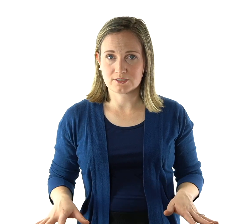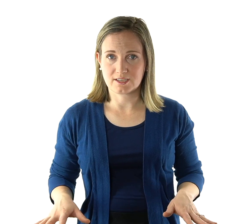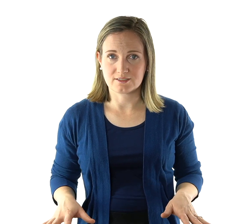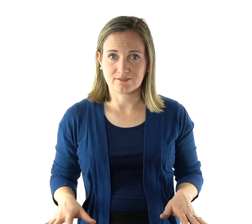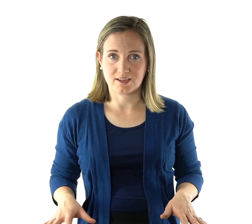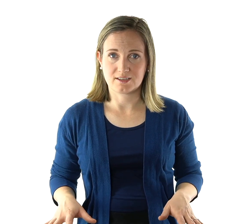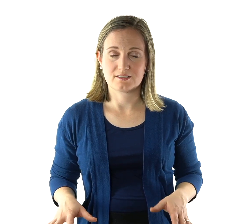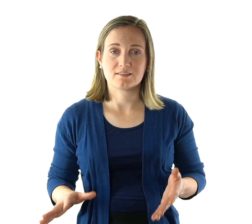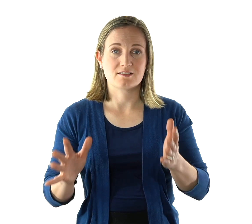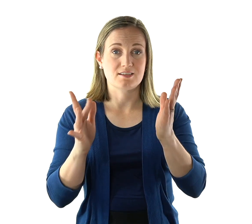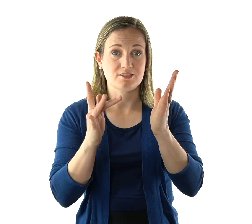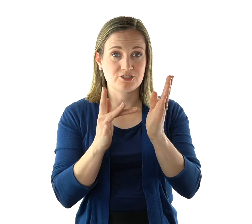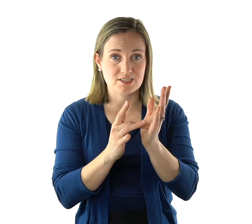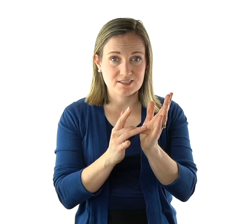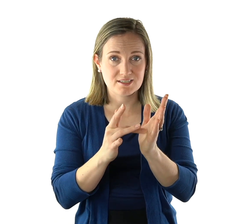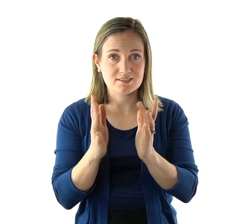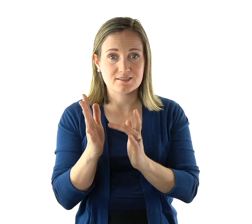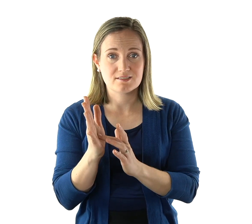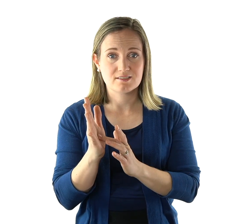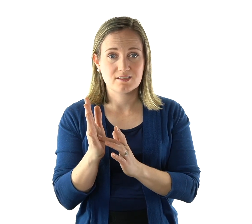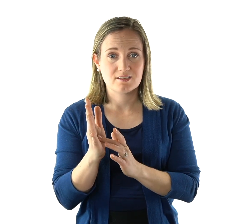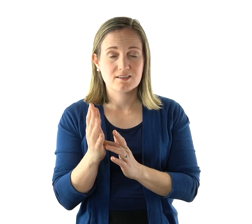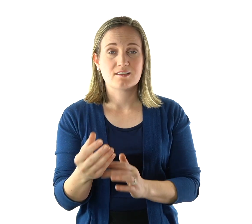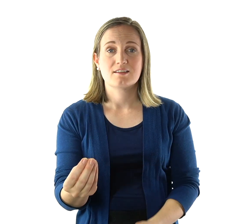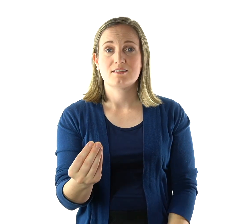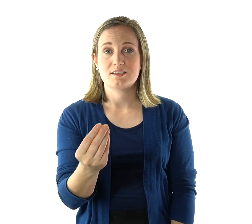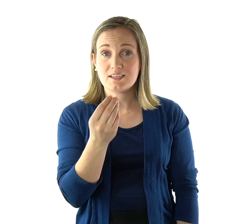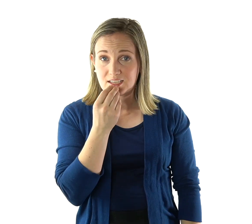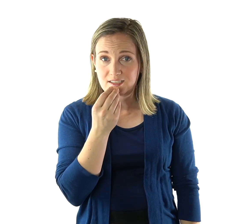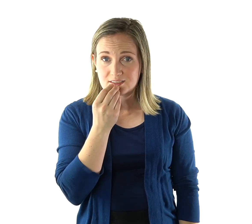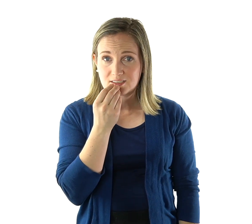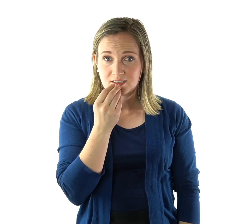signs for that. I sign Jesus, eat.